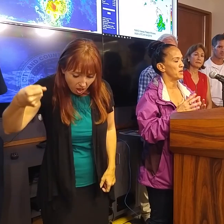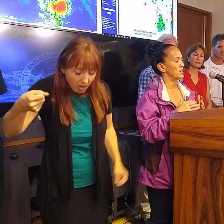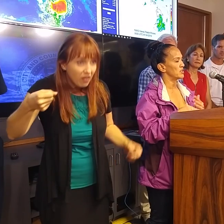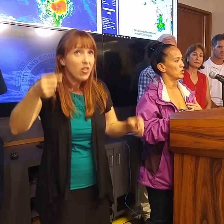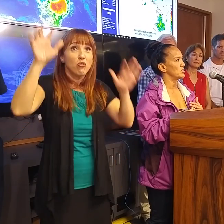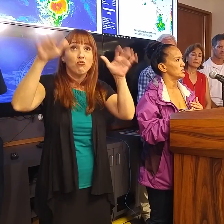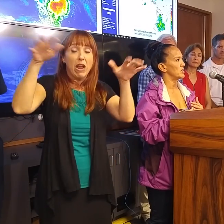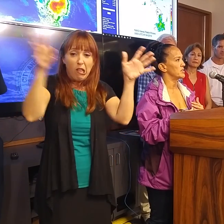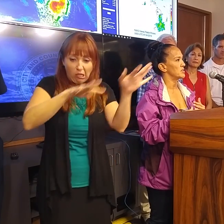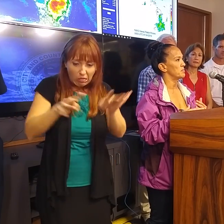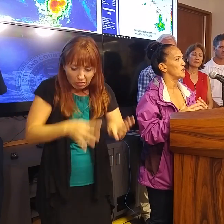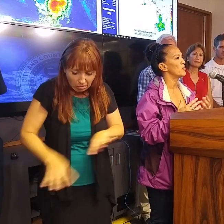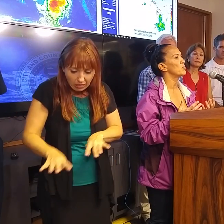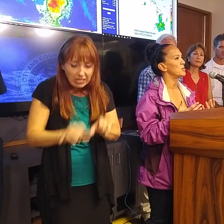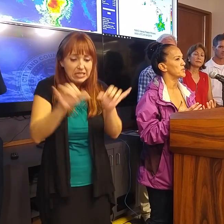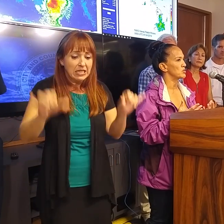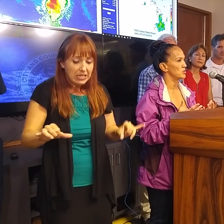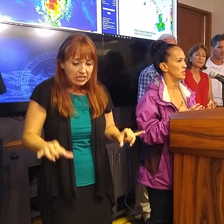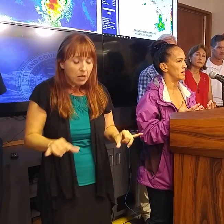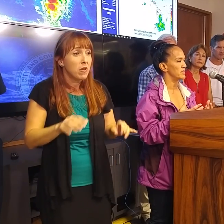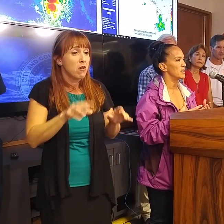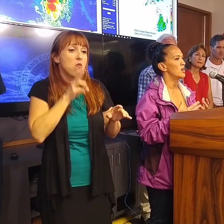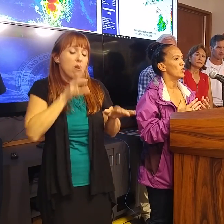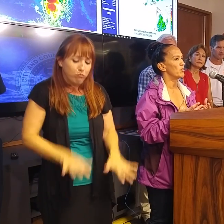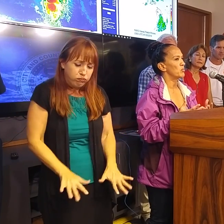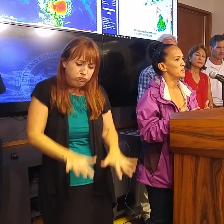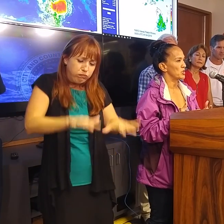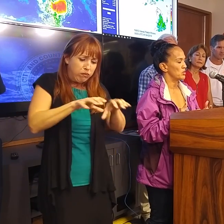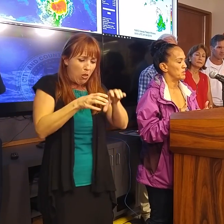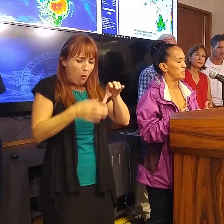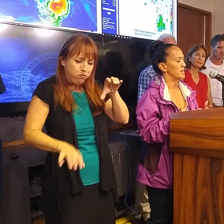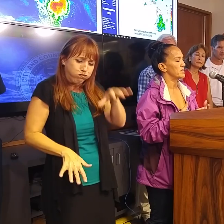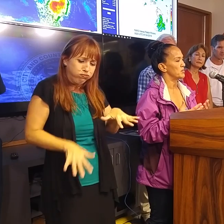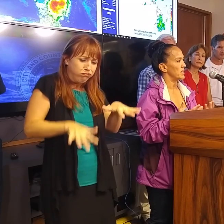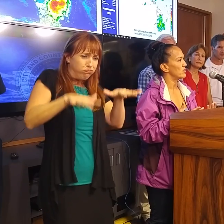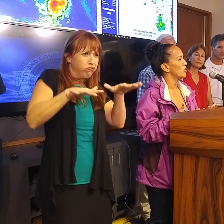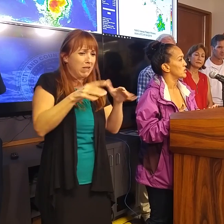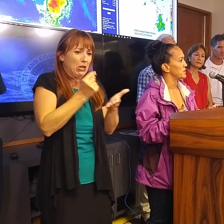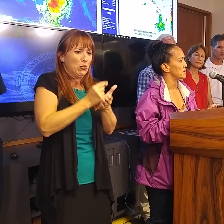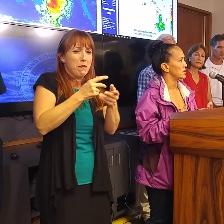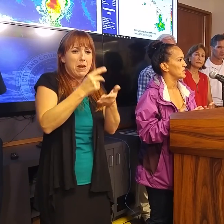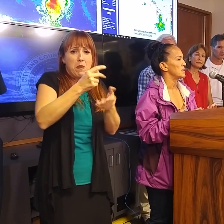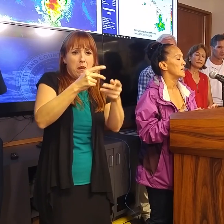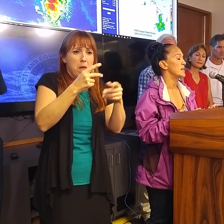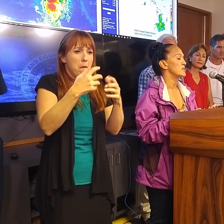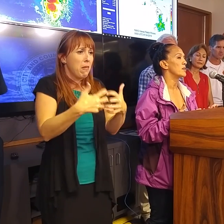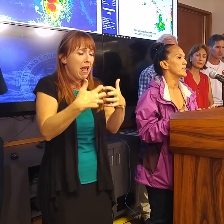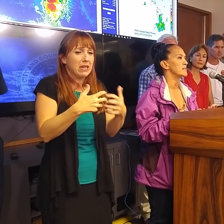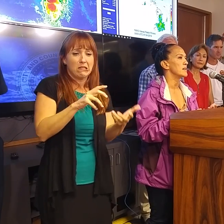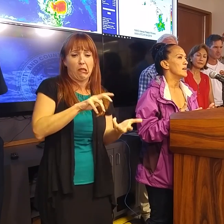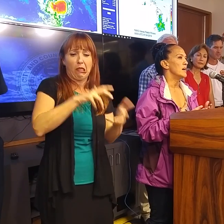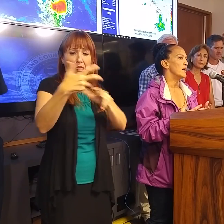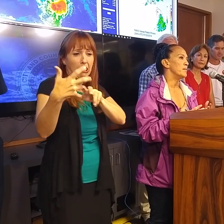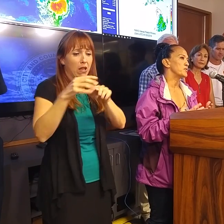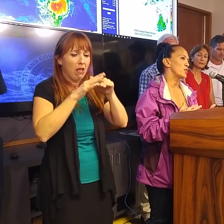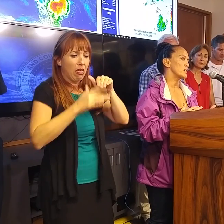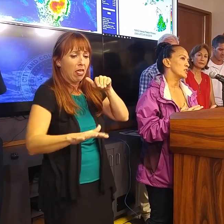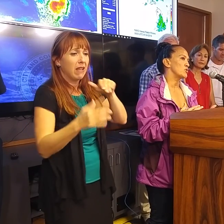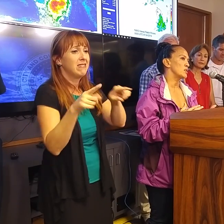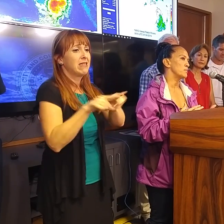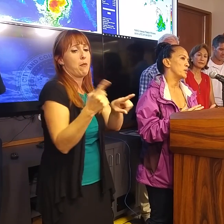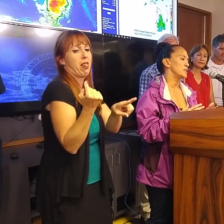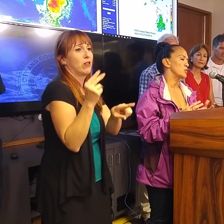your rain gutters go into our system, it overwhelms our sewer lines, overwhelms our treatment plants, and we have large spills like we did last August. As